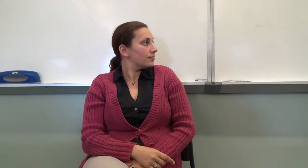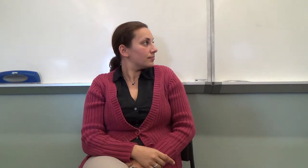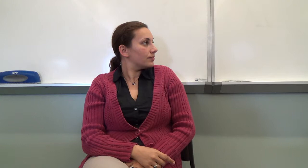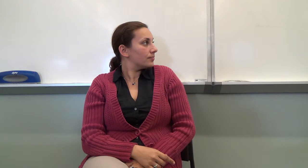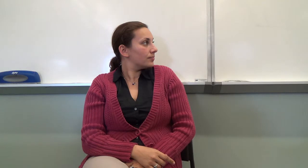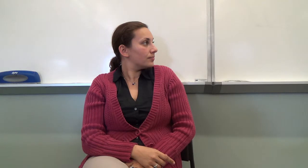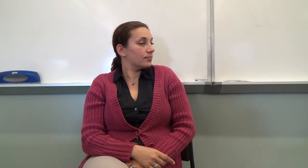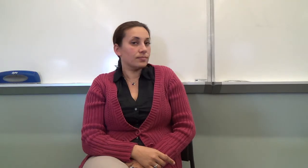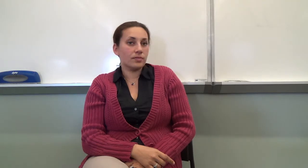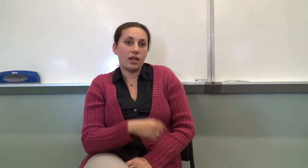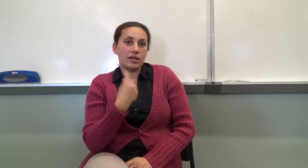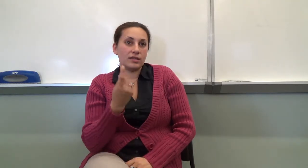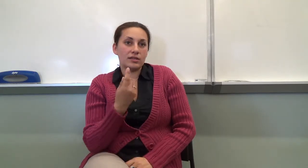something like this goes on.